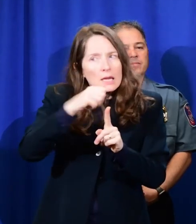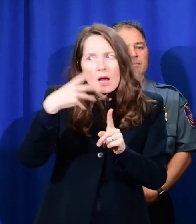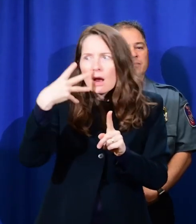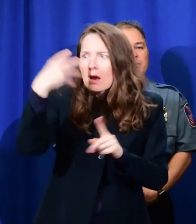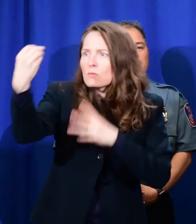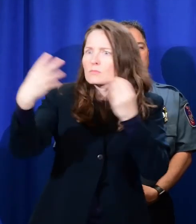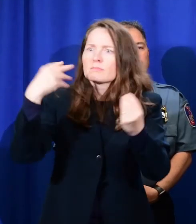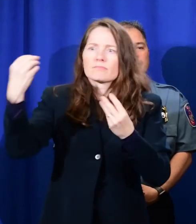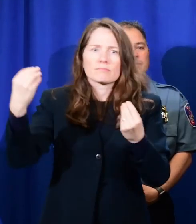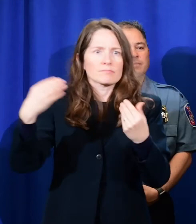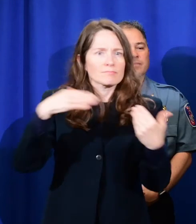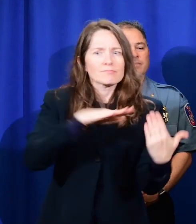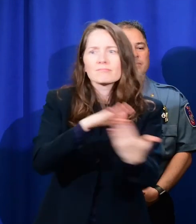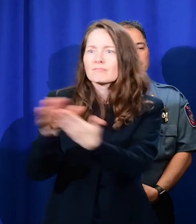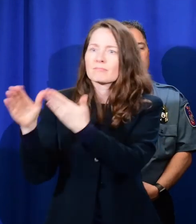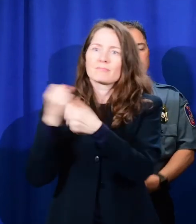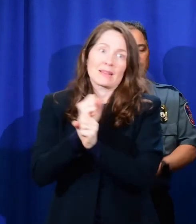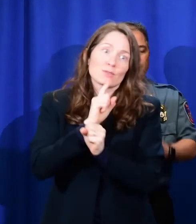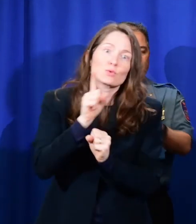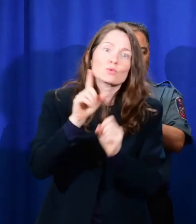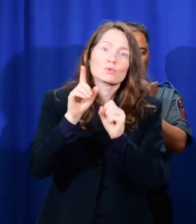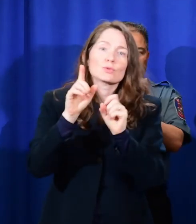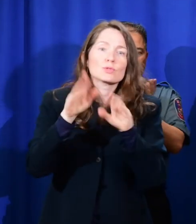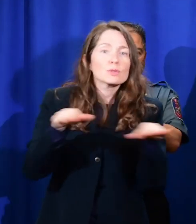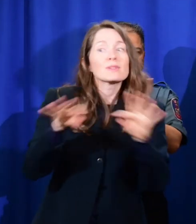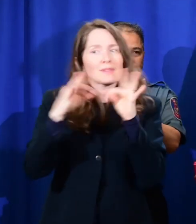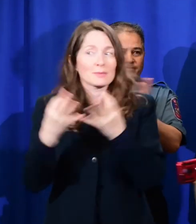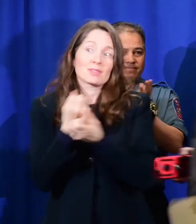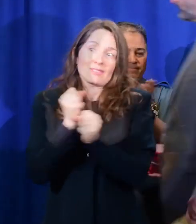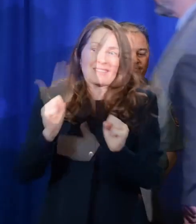and families. Thank you.